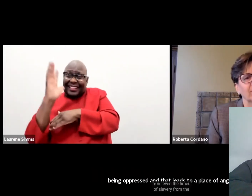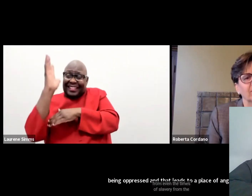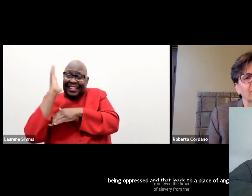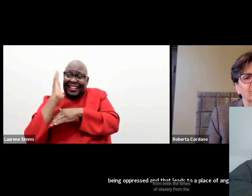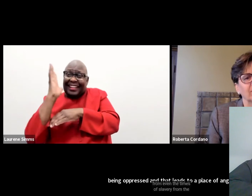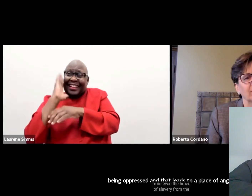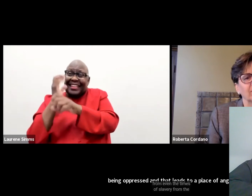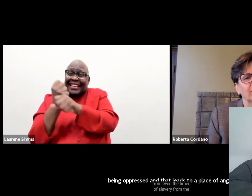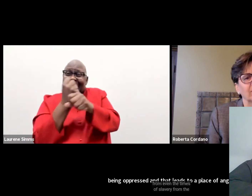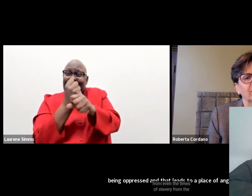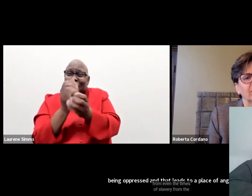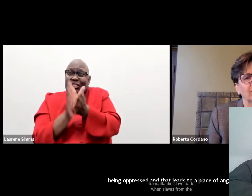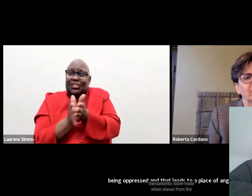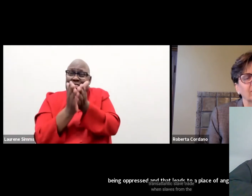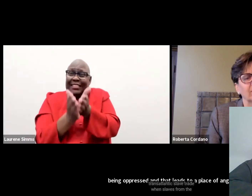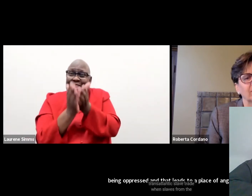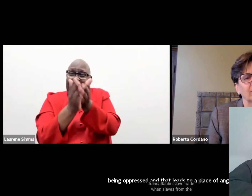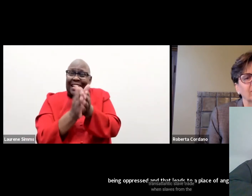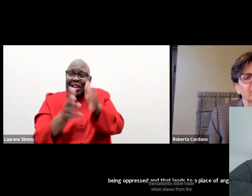since the day we were born